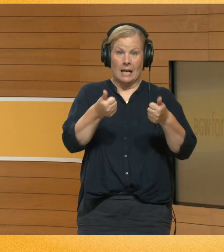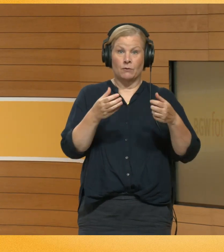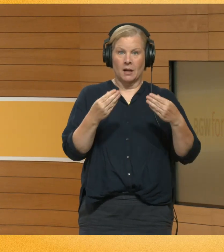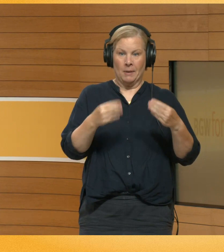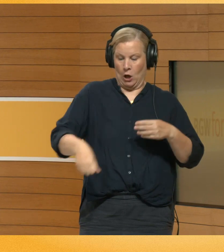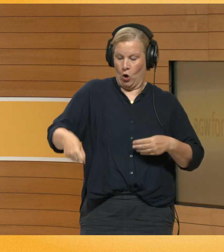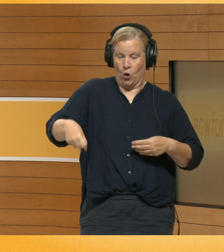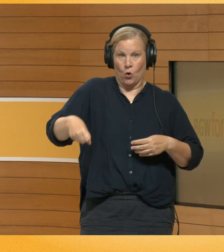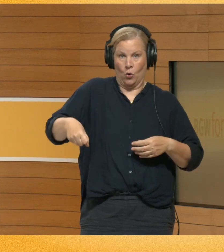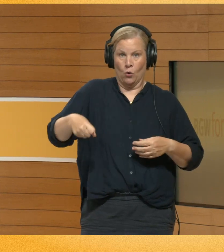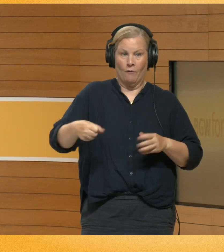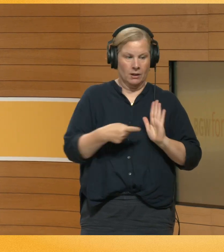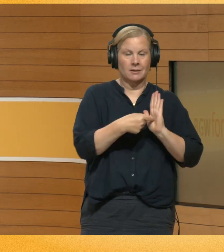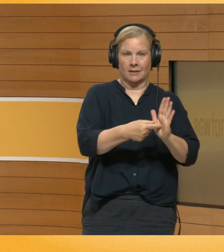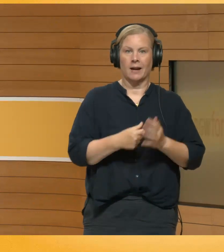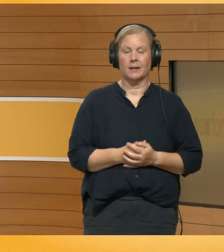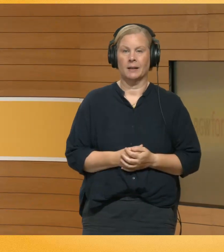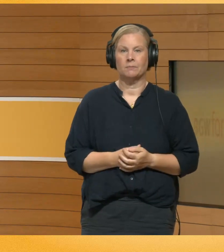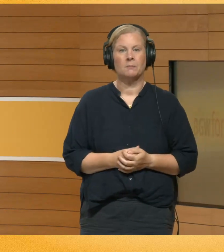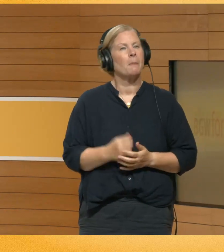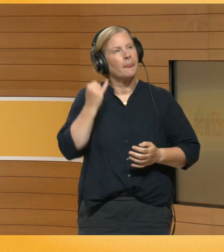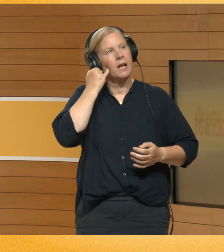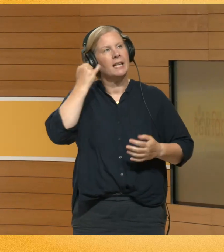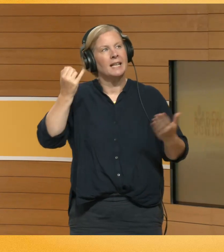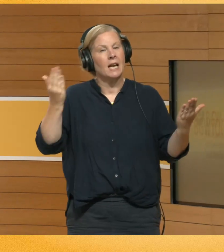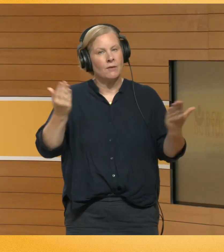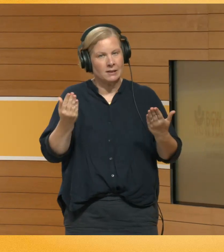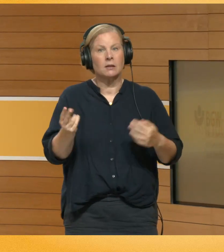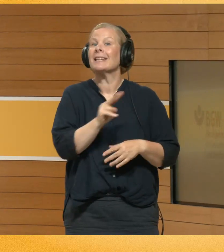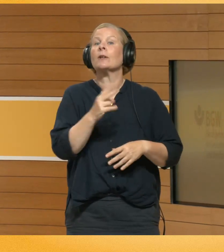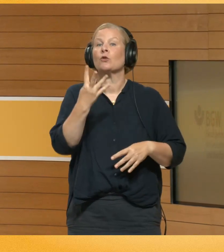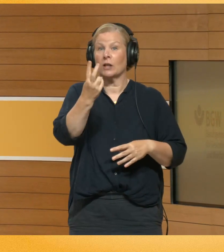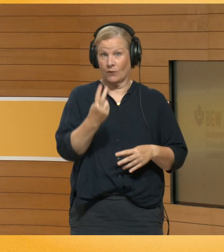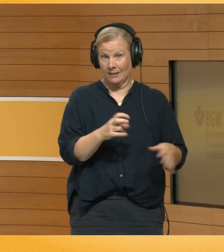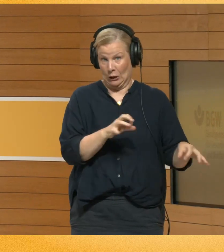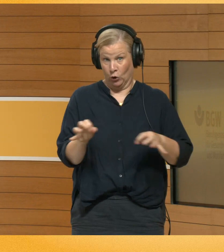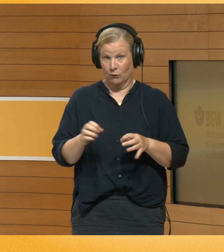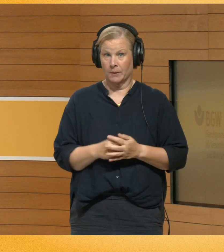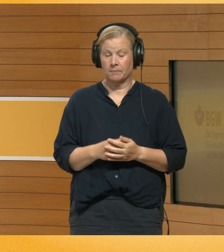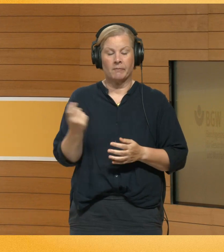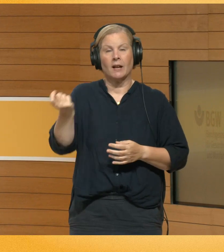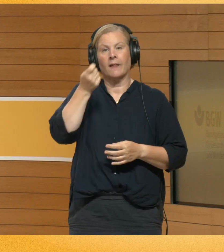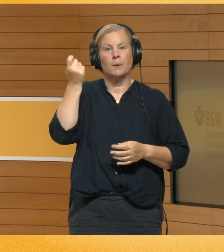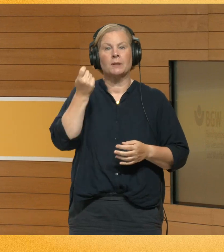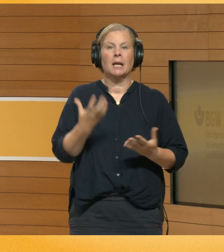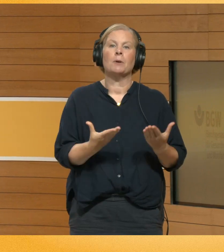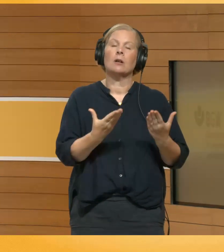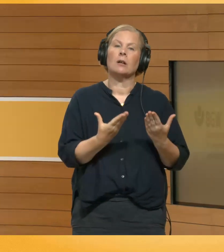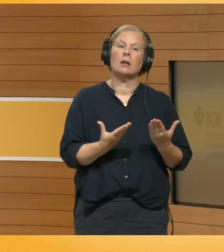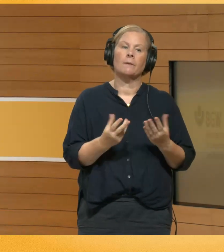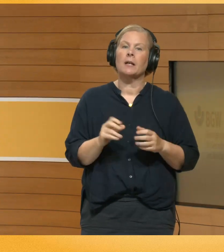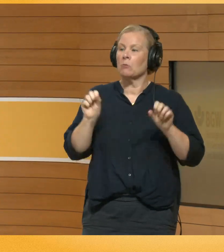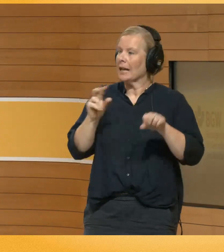the aid suitcase. It's an aid kit, but this is something that we will pilot in 2024. We